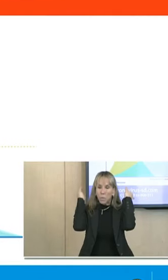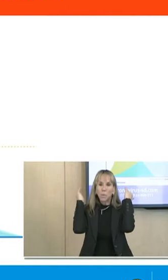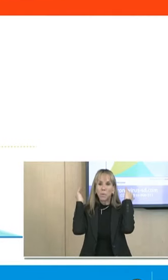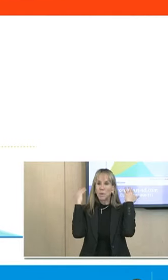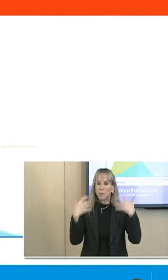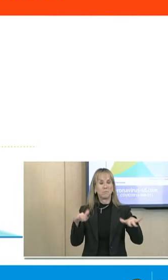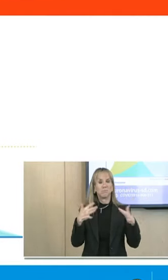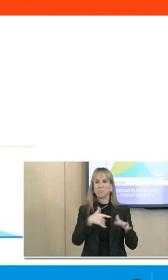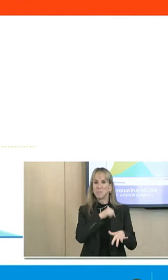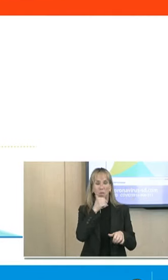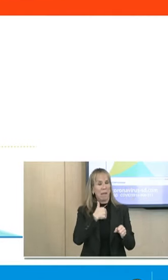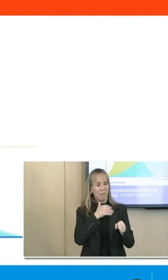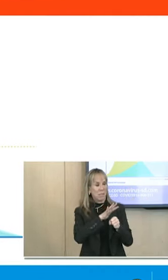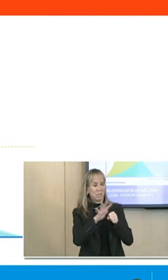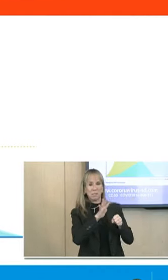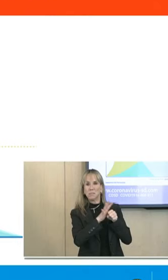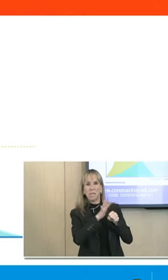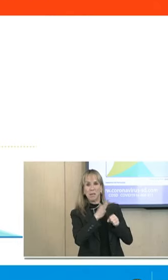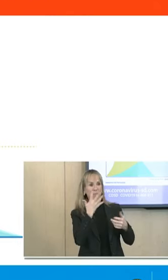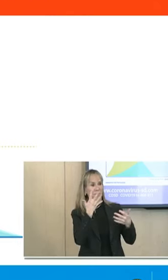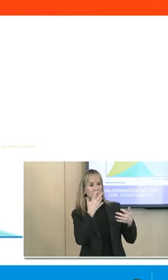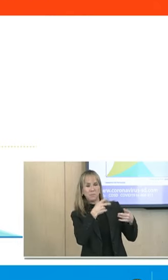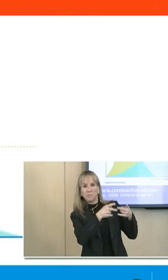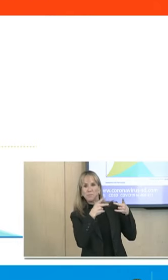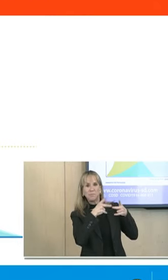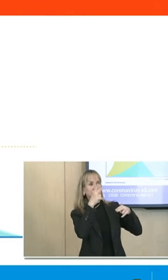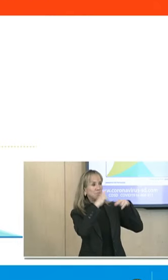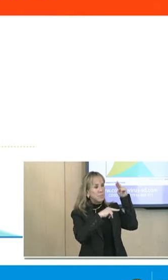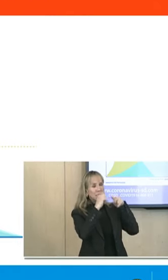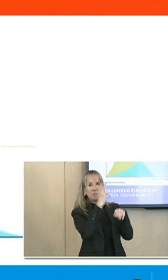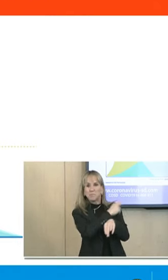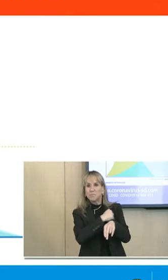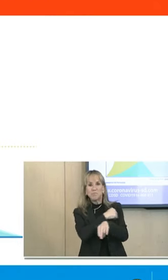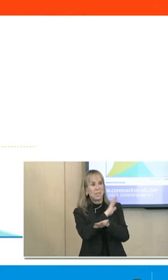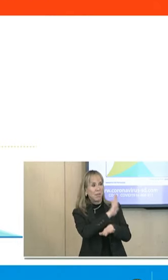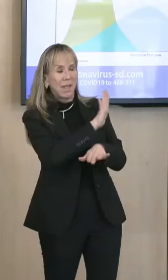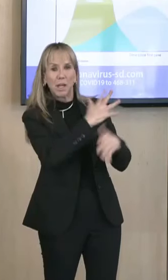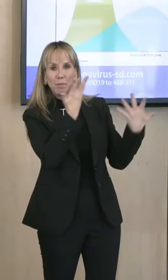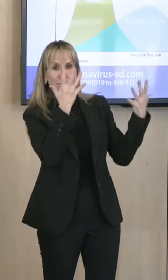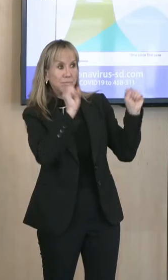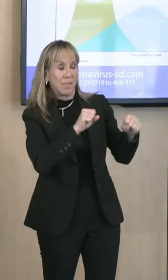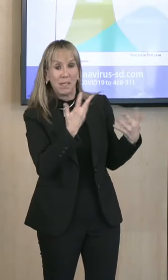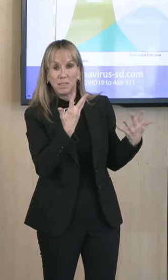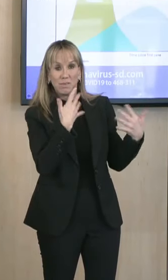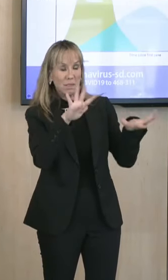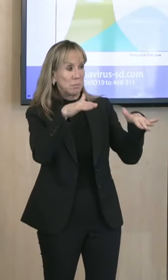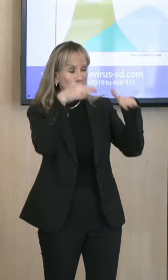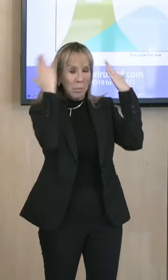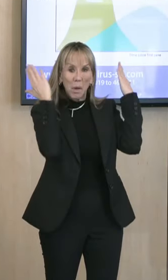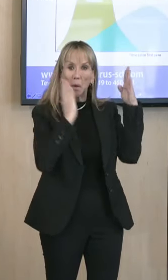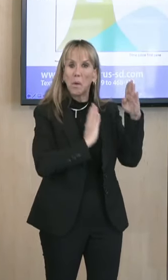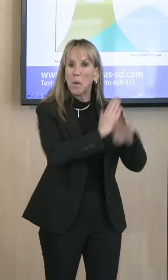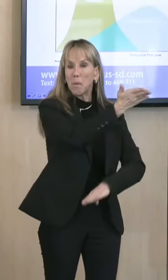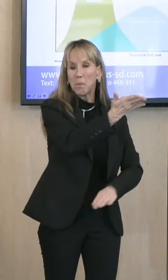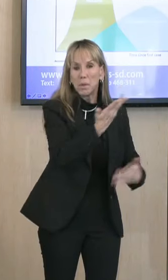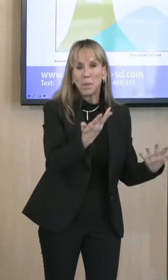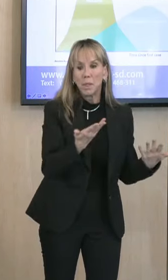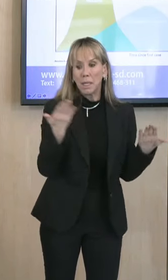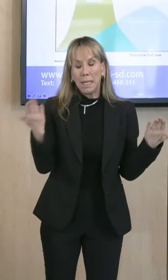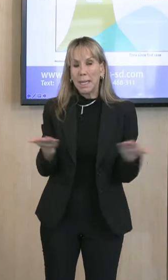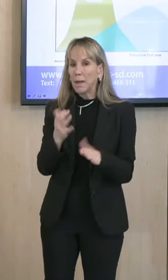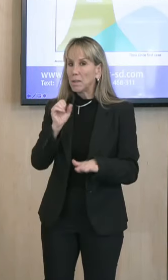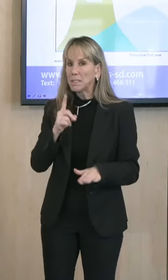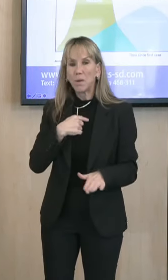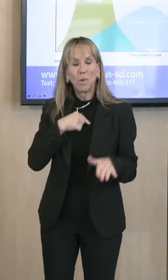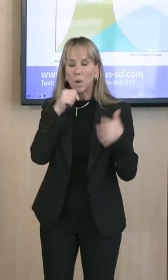this health care system's capacity. We will not, to the best of our abilities, allow that to happen here in San